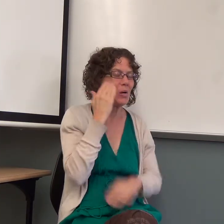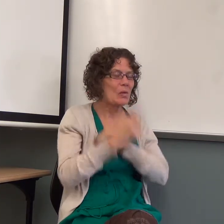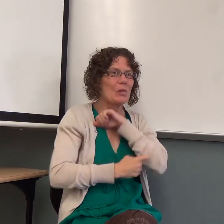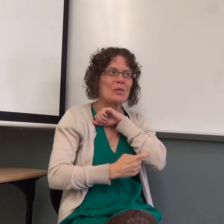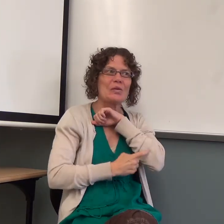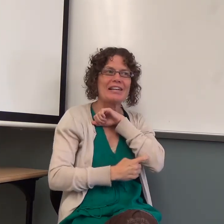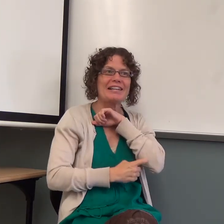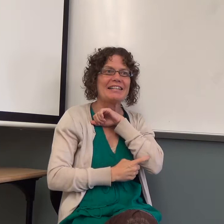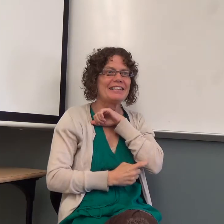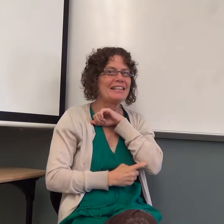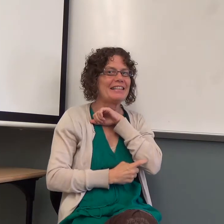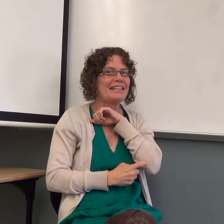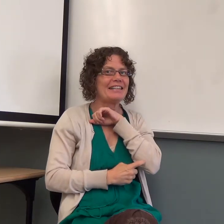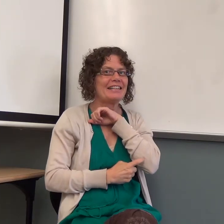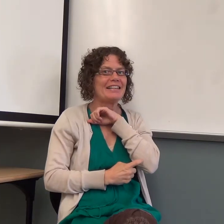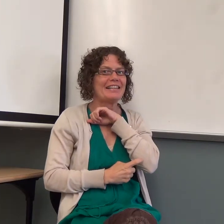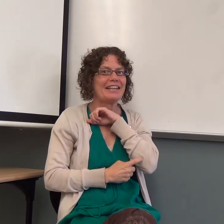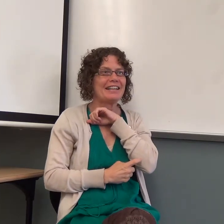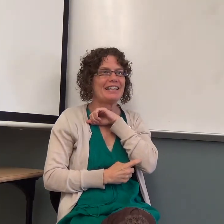Can you put it down for me? I can. Sorry.